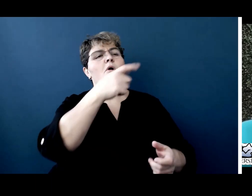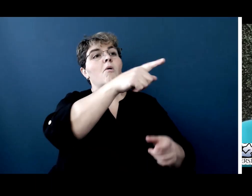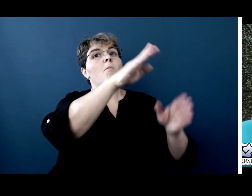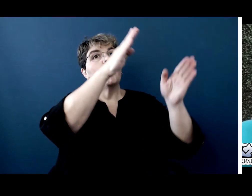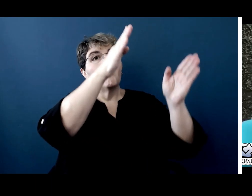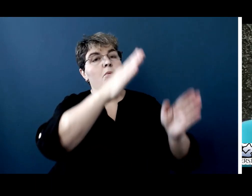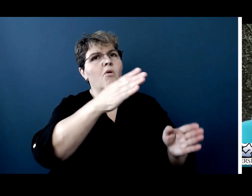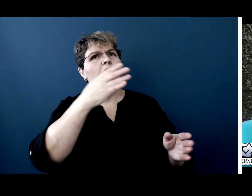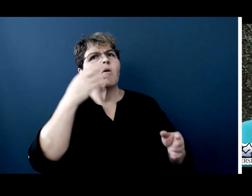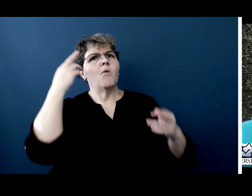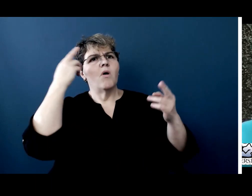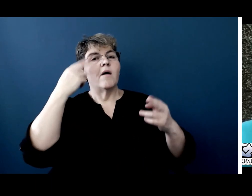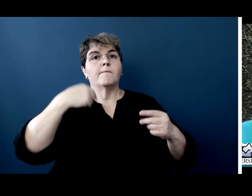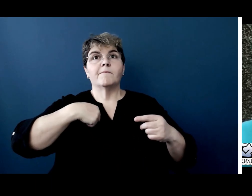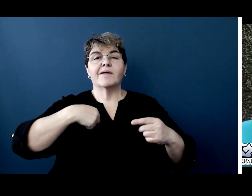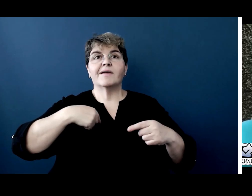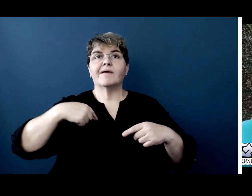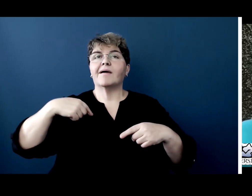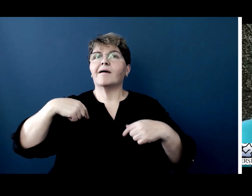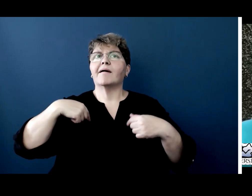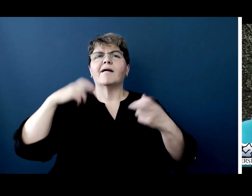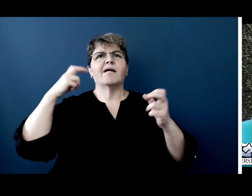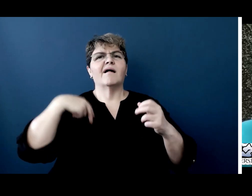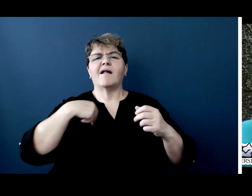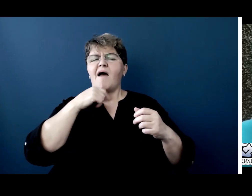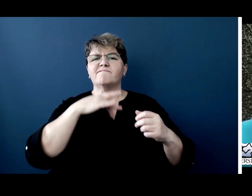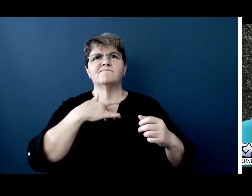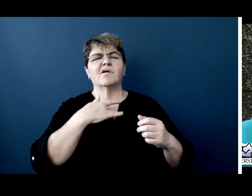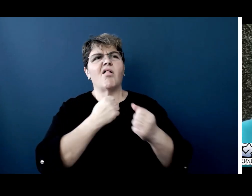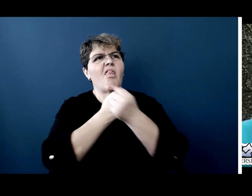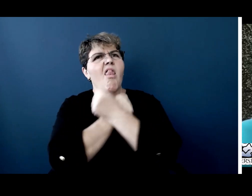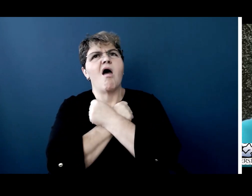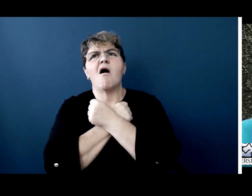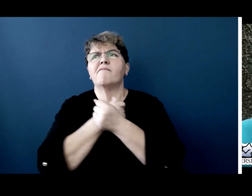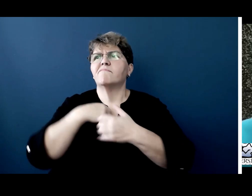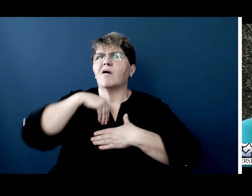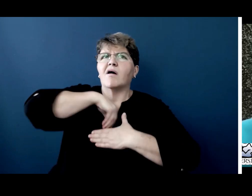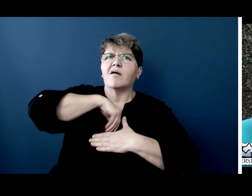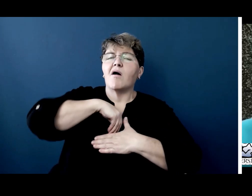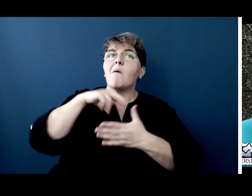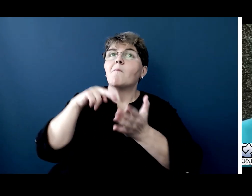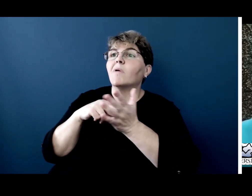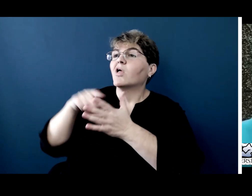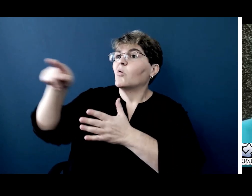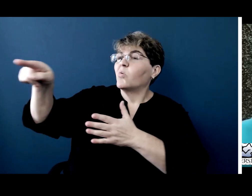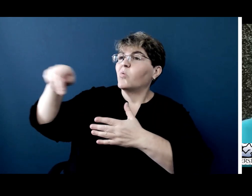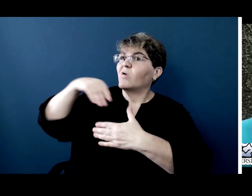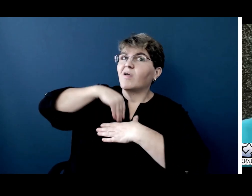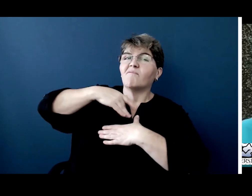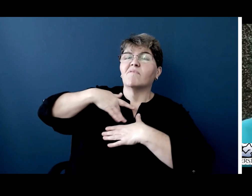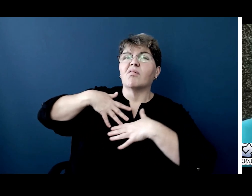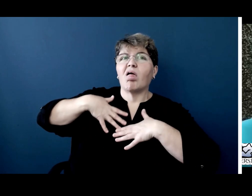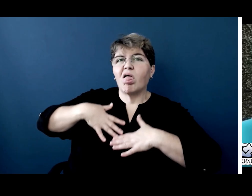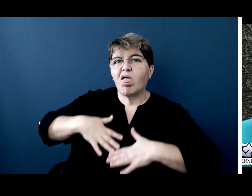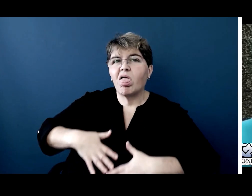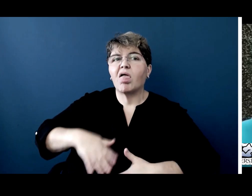not feeling the love in the last few days. Sure. So when they recognize that, like when you're not feeling the best, they are